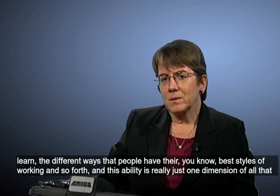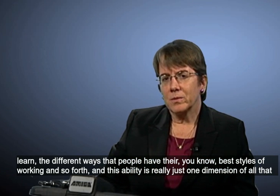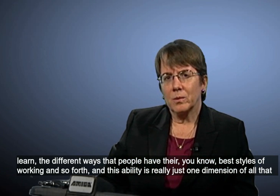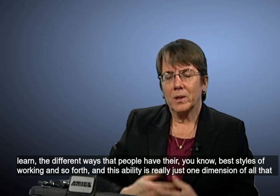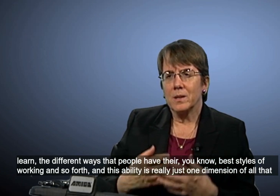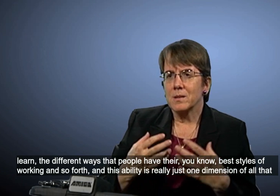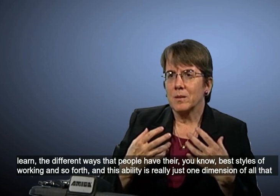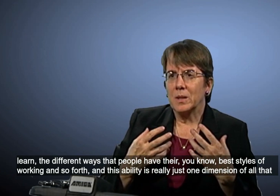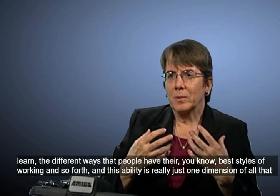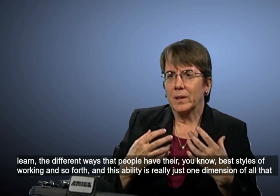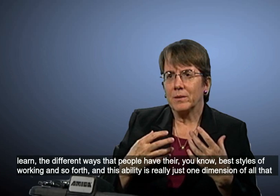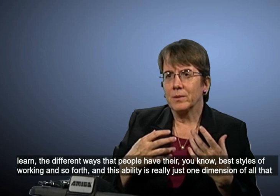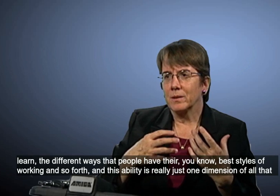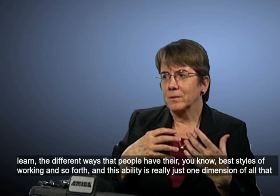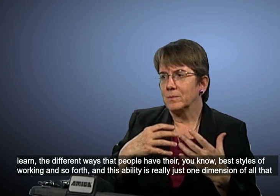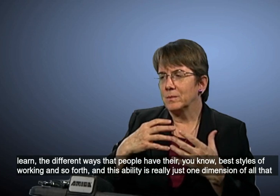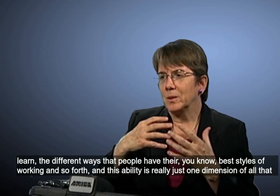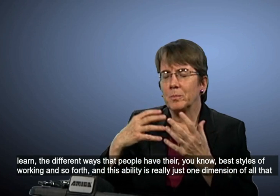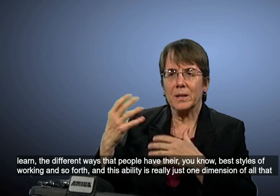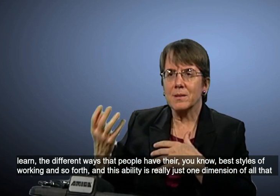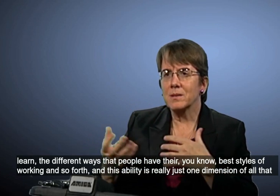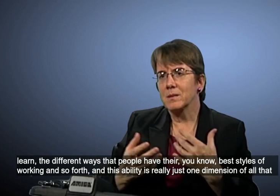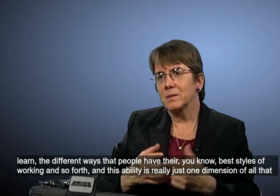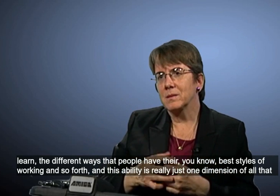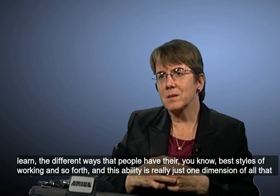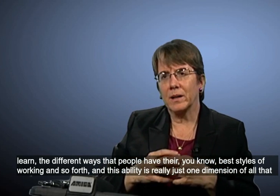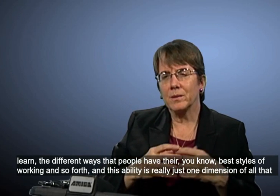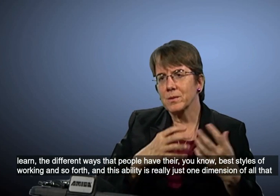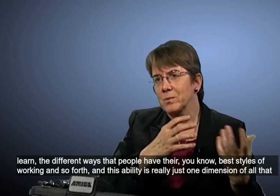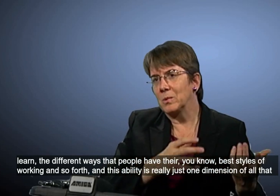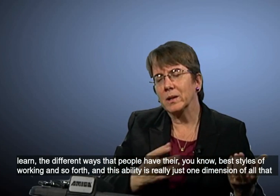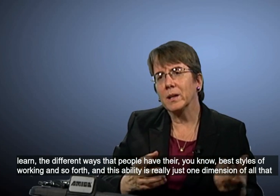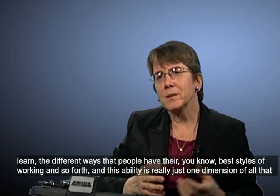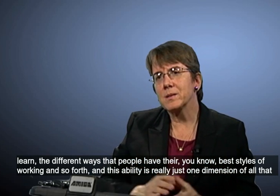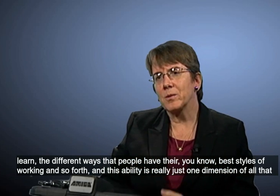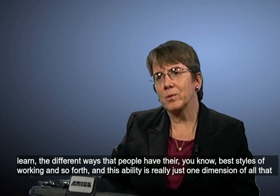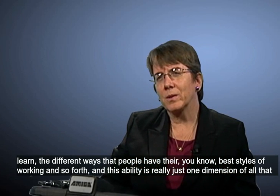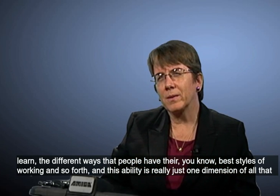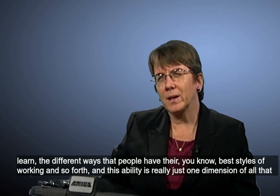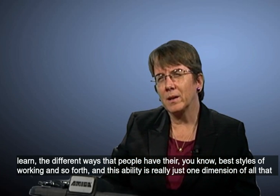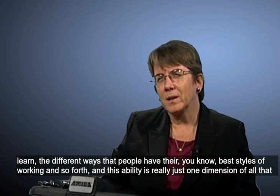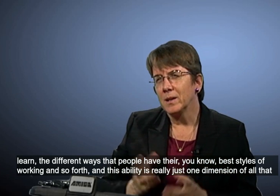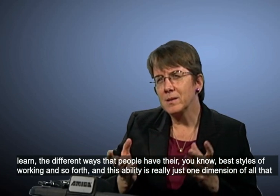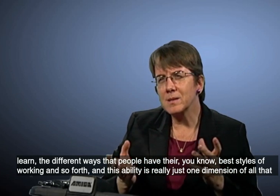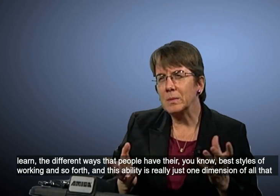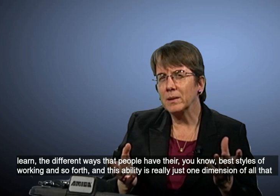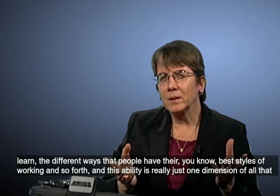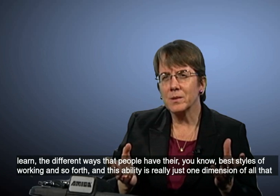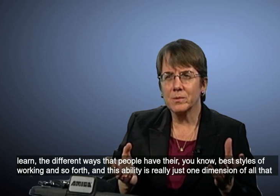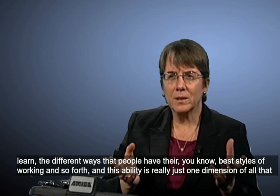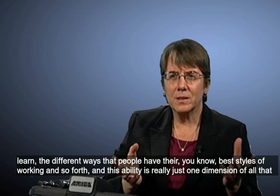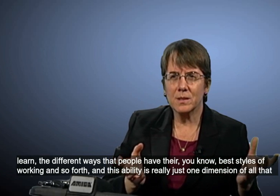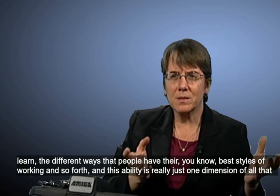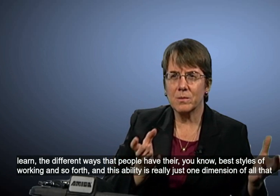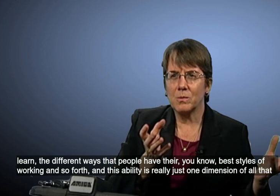different ways that people have their best styles of working and so forth. And disability is really just